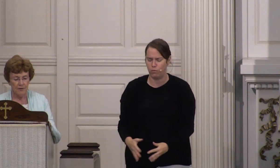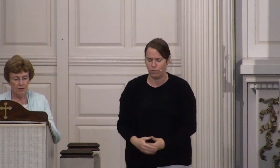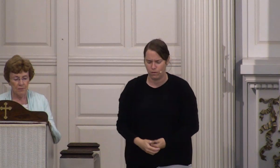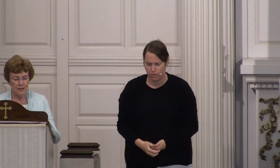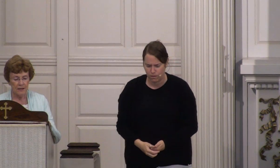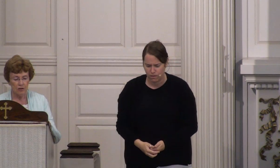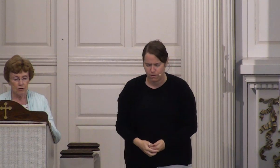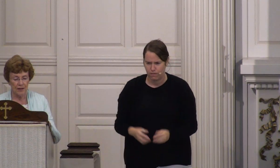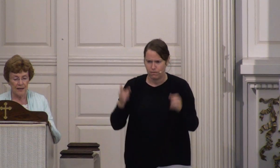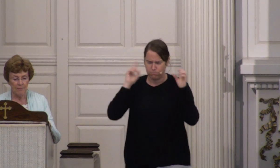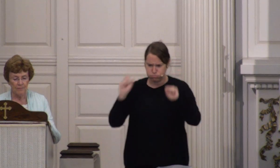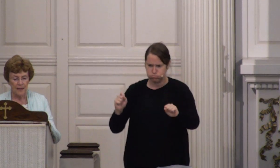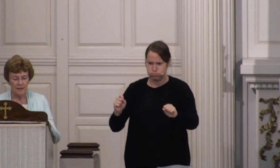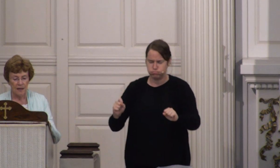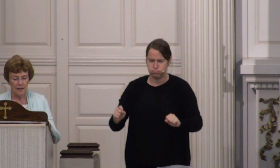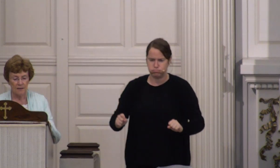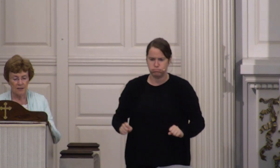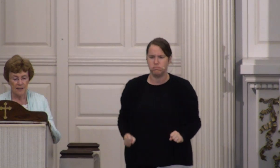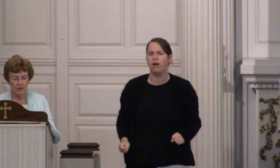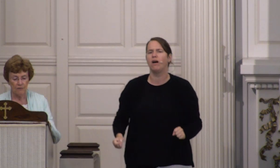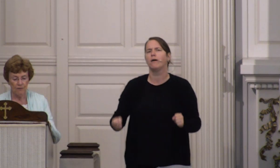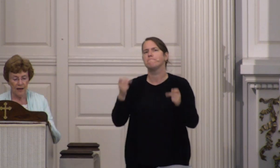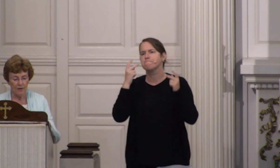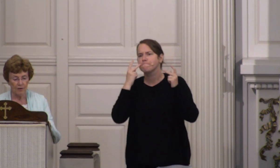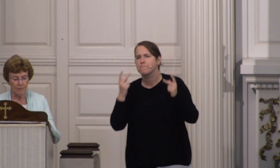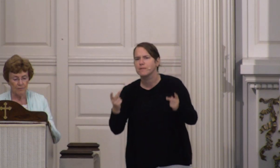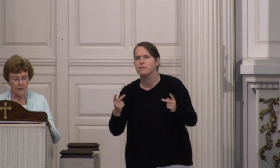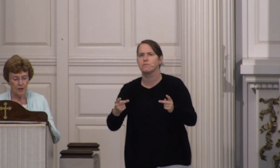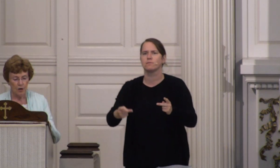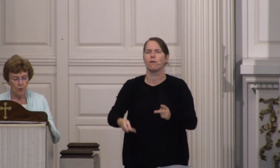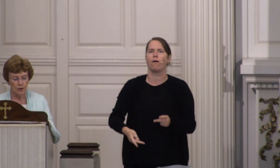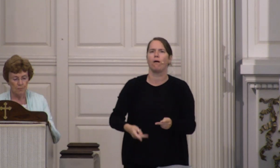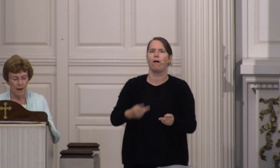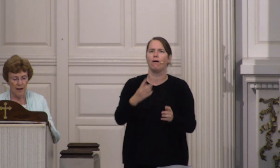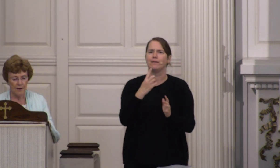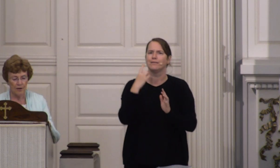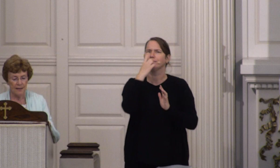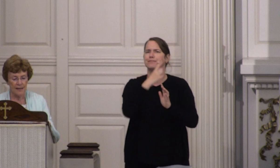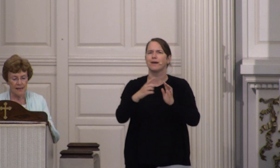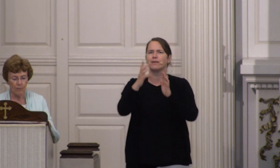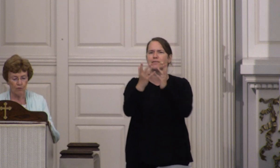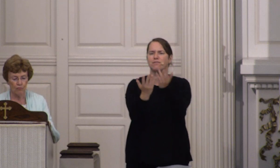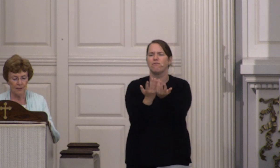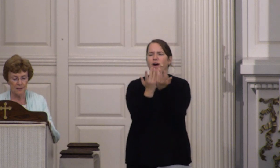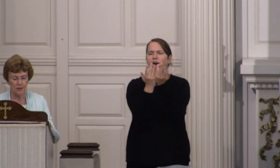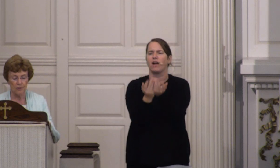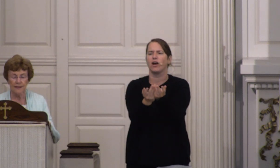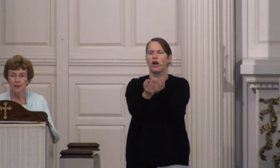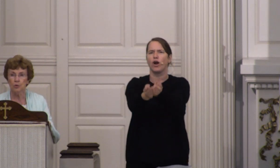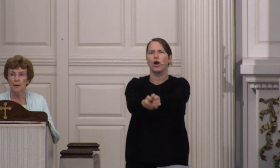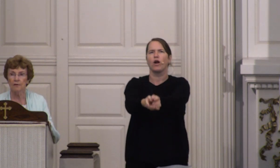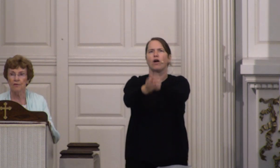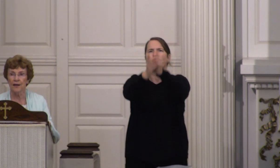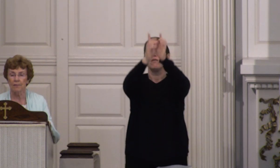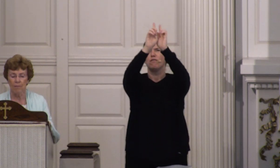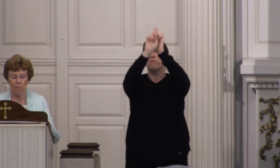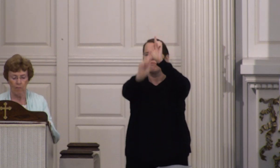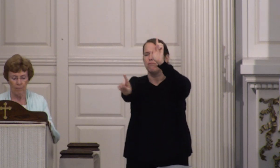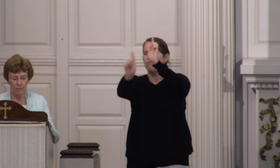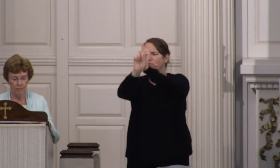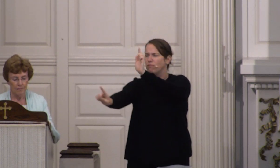Then there appeared to them tongues as of fire, which parted and came to rest on each one of them.